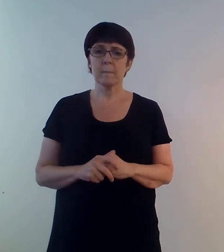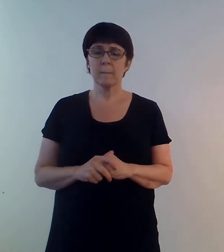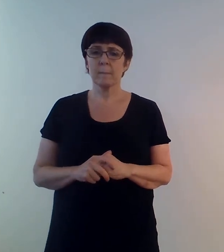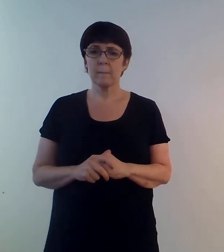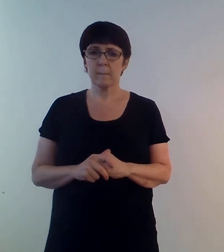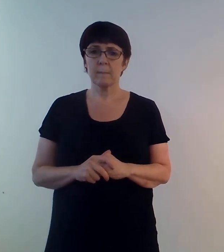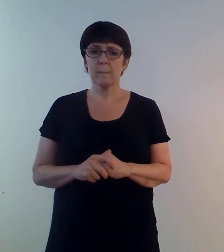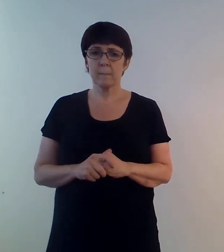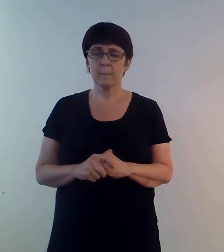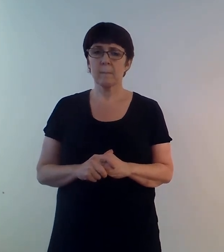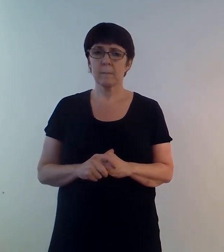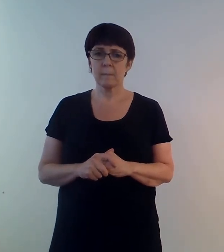Squeeze the abs, squeeze them.